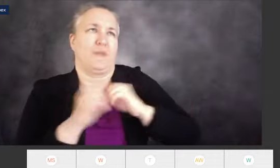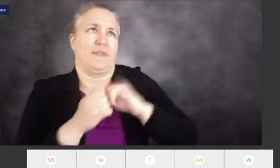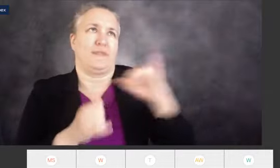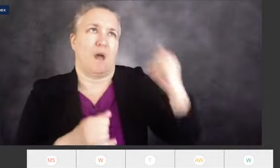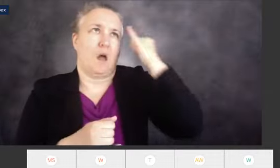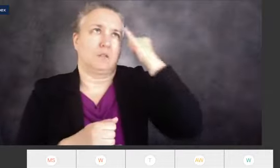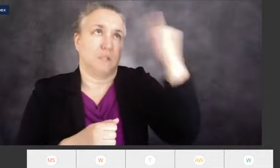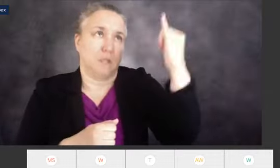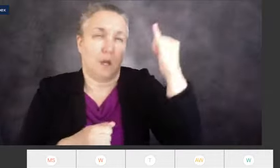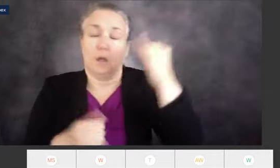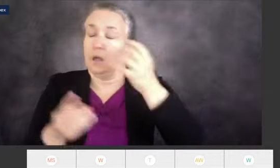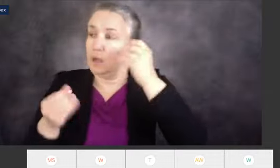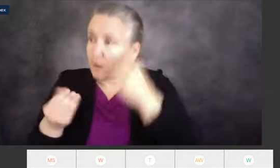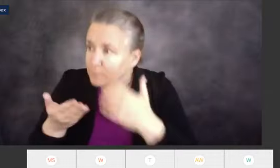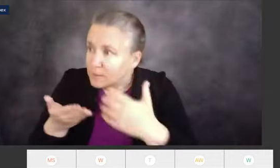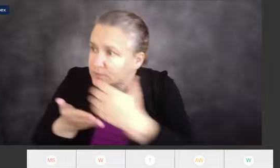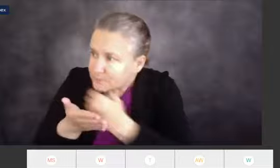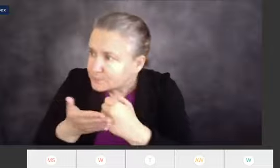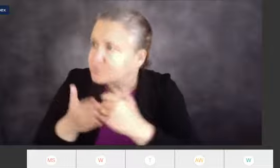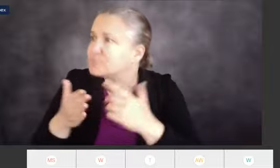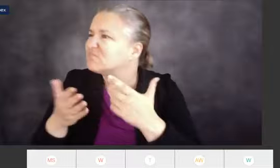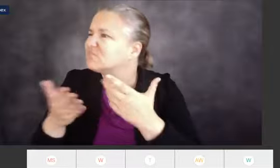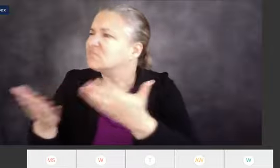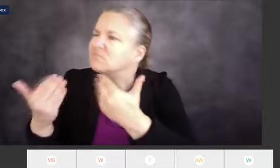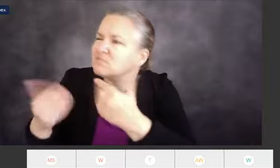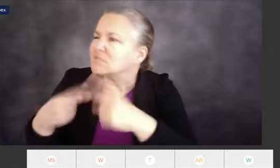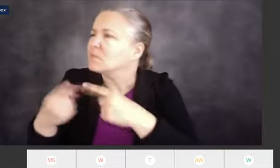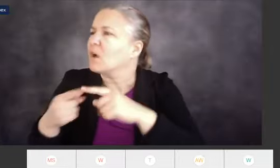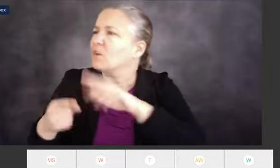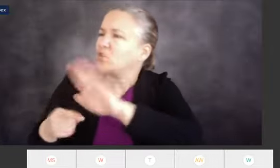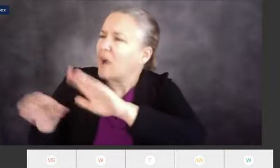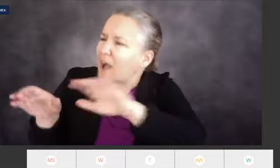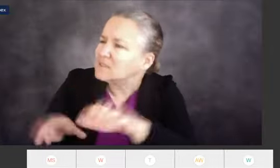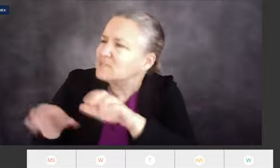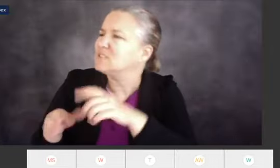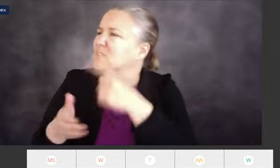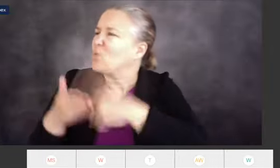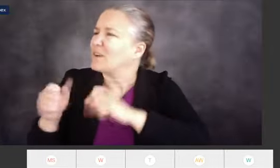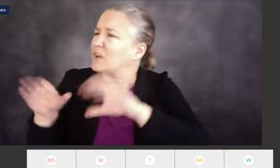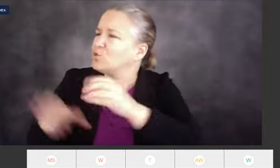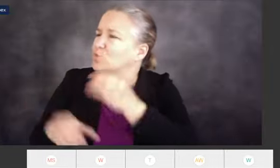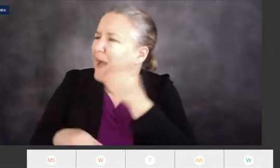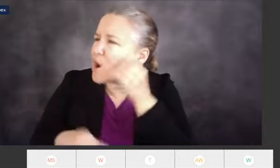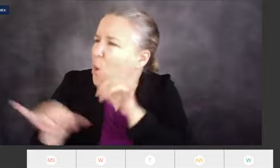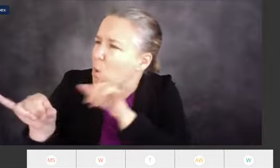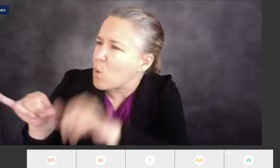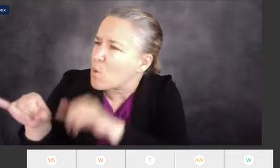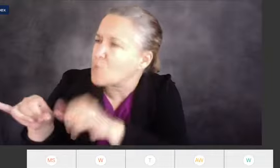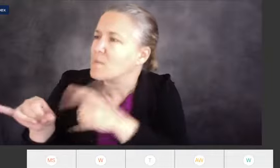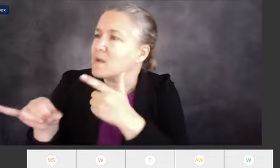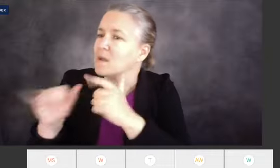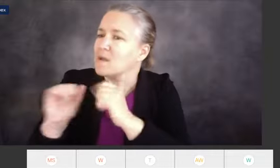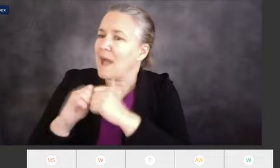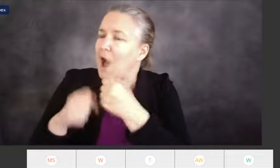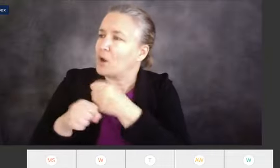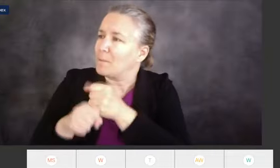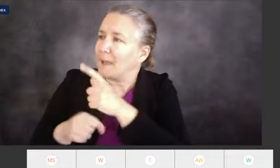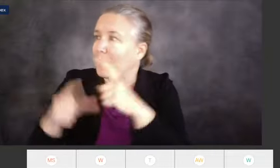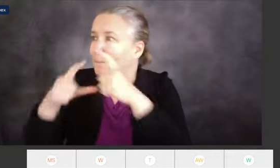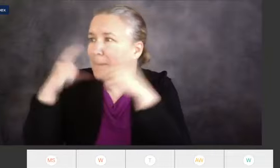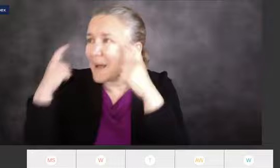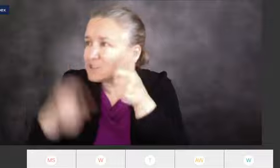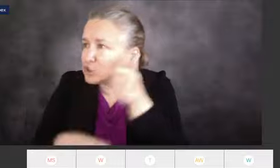gathered information regarding other activities that the teen could do from home, including how to make a do-it-yourself